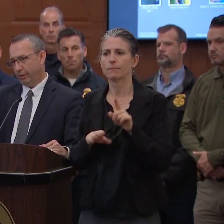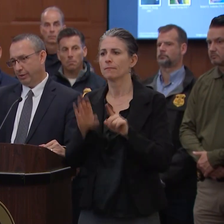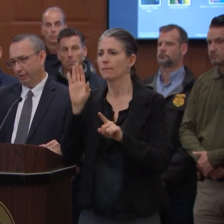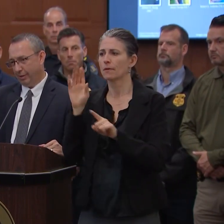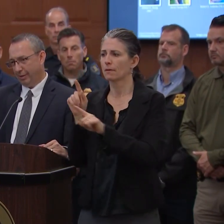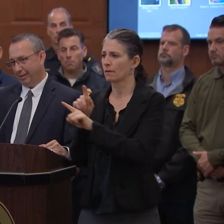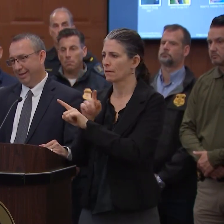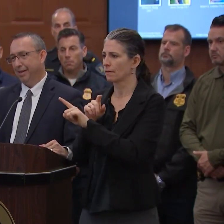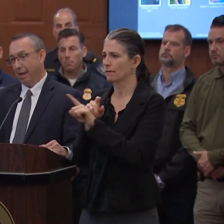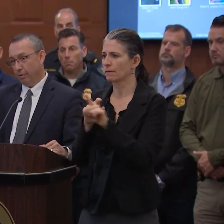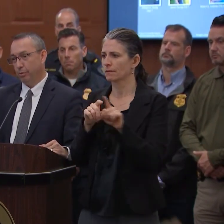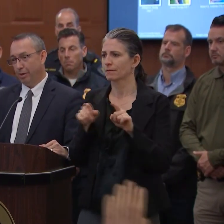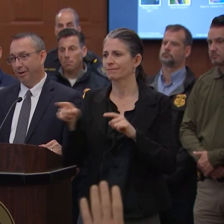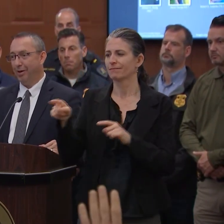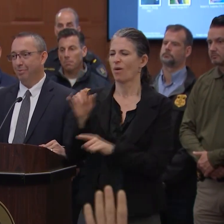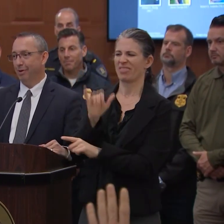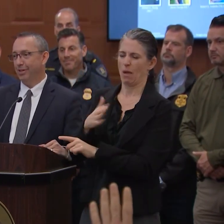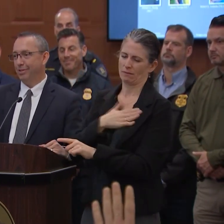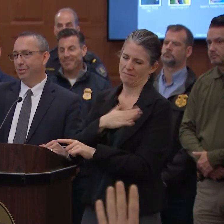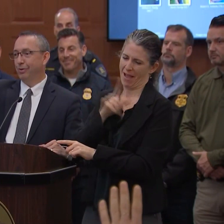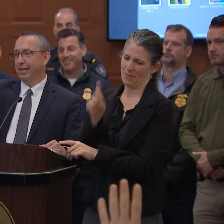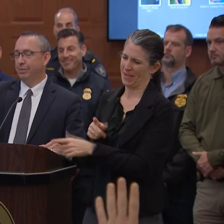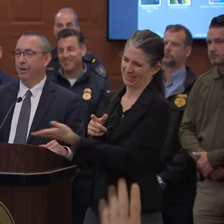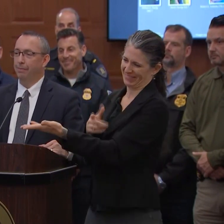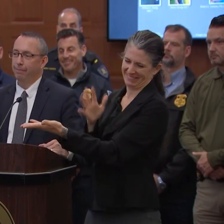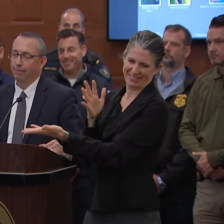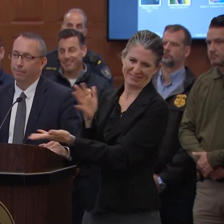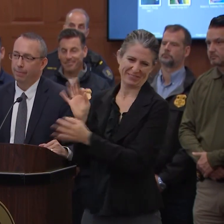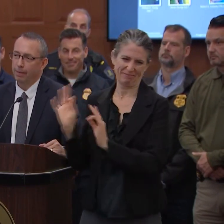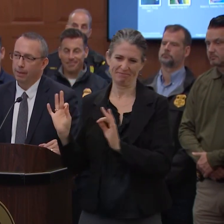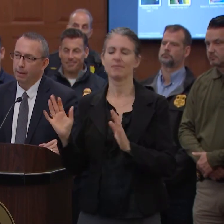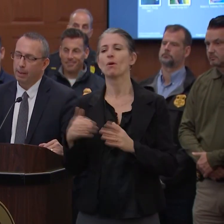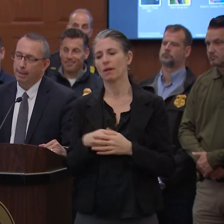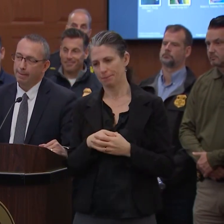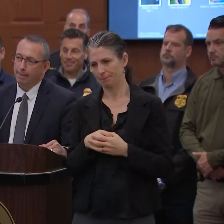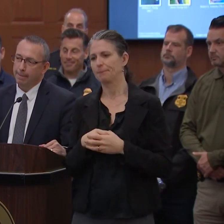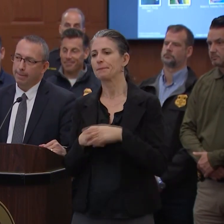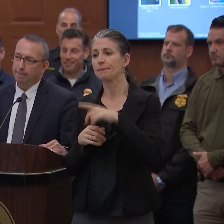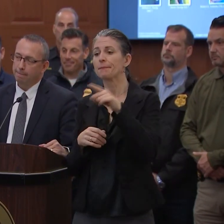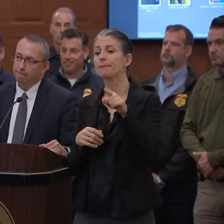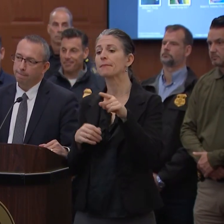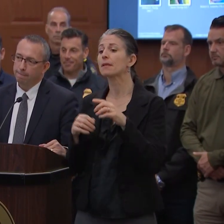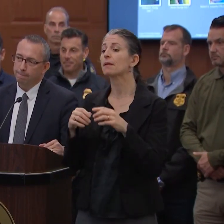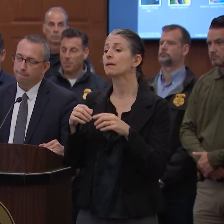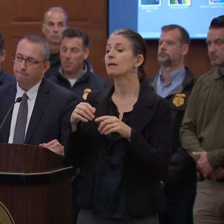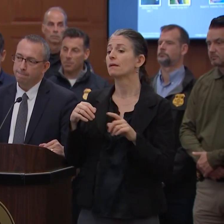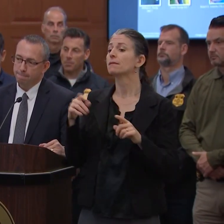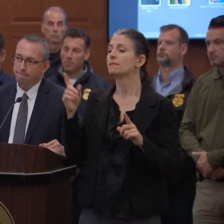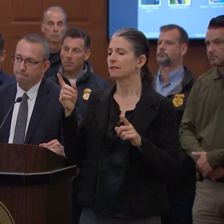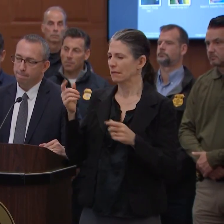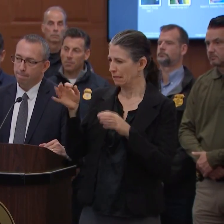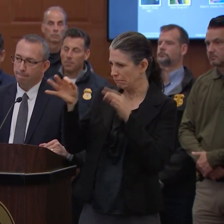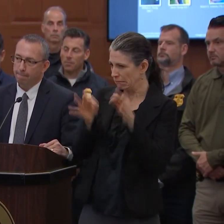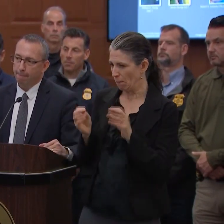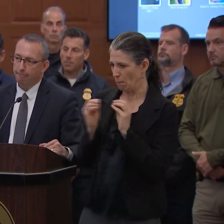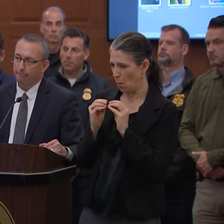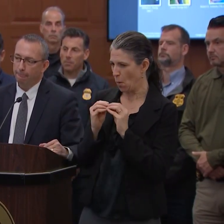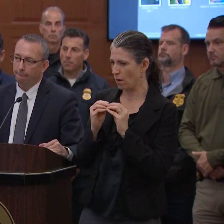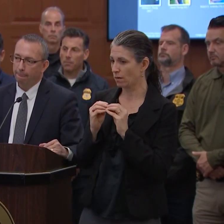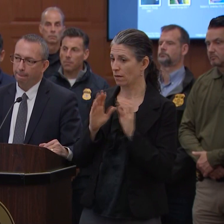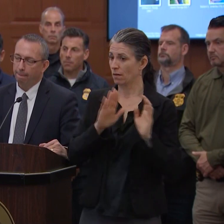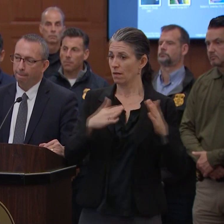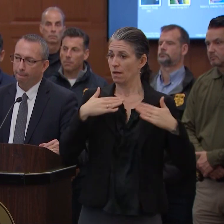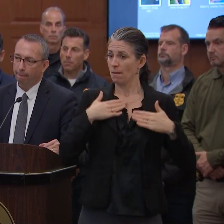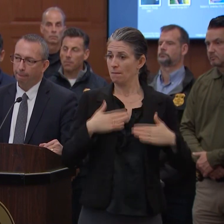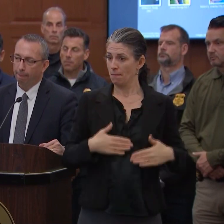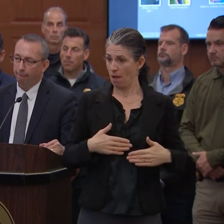question? Yeah, that was the one. All right, perfect. That's a twofer. Yes, ma'am. On the discovery of the body, if there's apparent self-inflicted gunshot